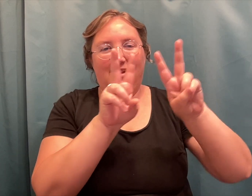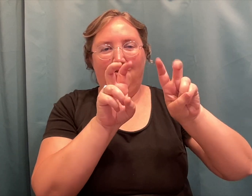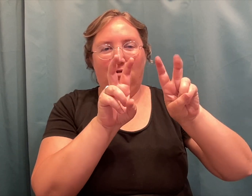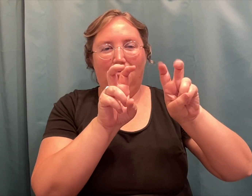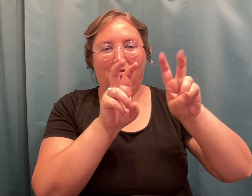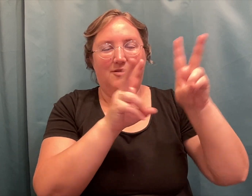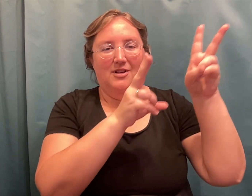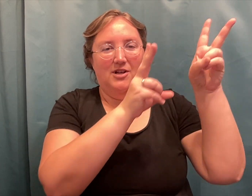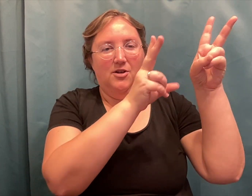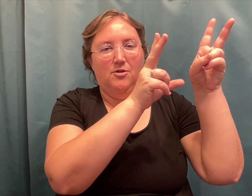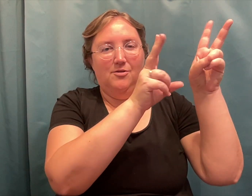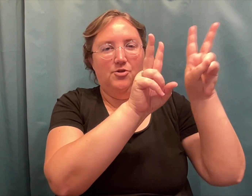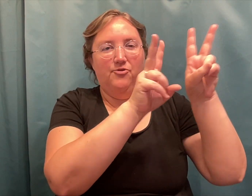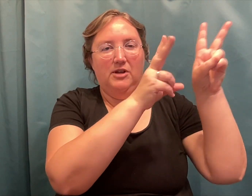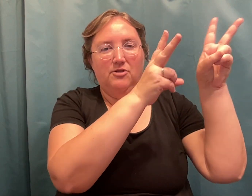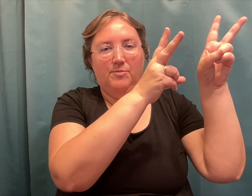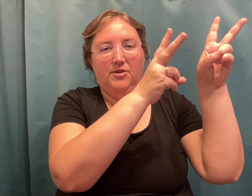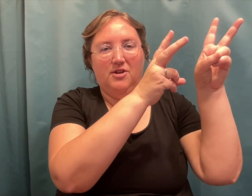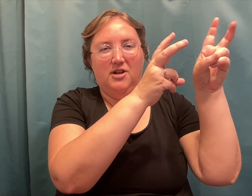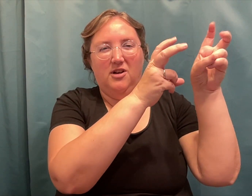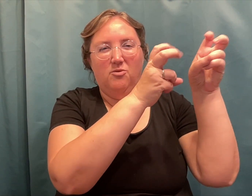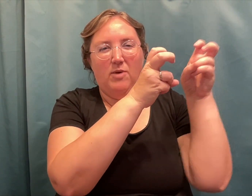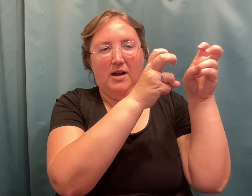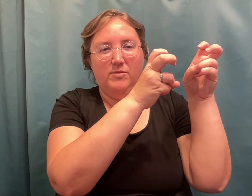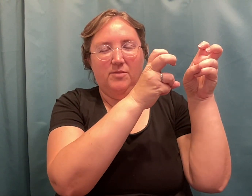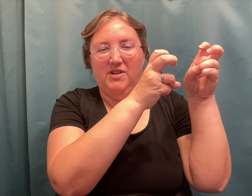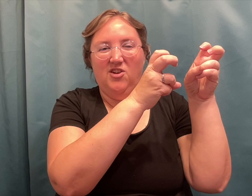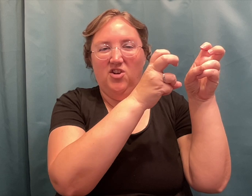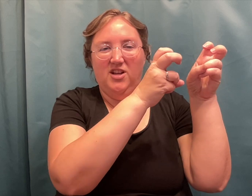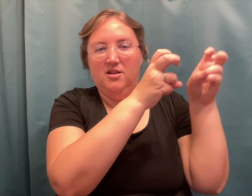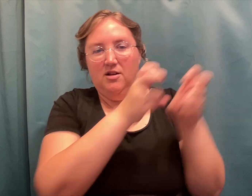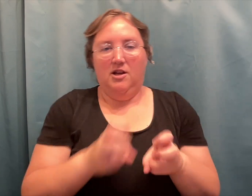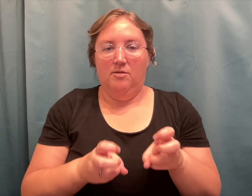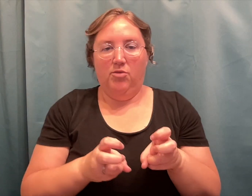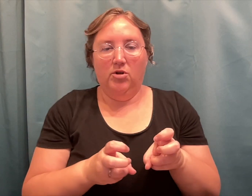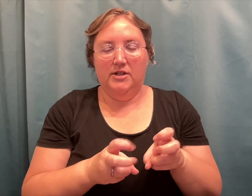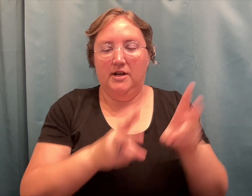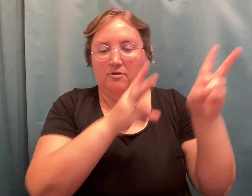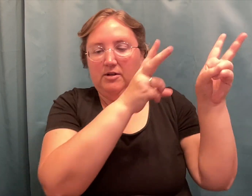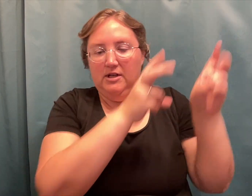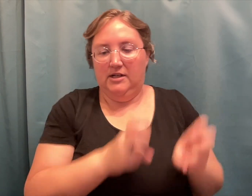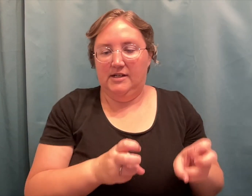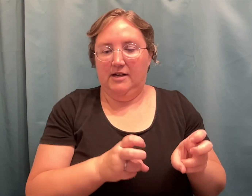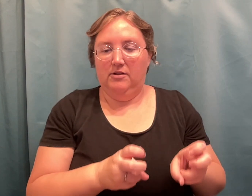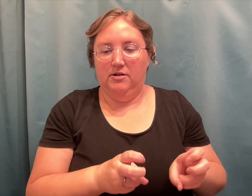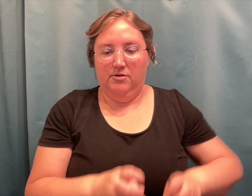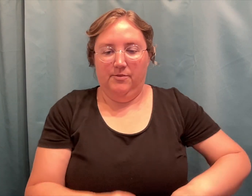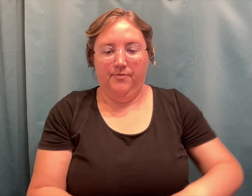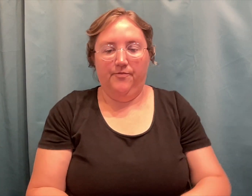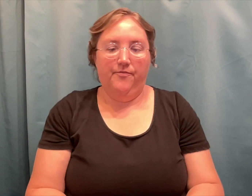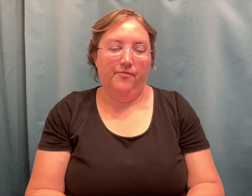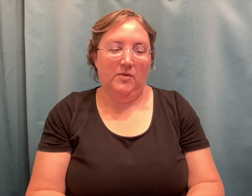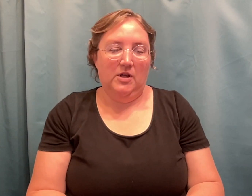your two fingers up and you're going to grab something, hook it, and pull it down. Download.